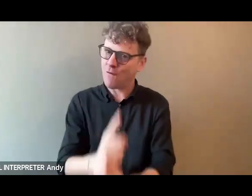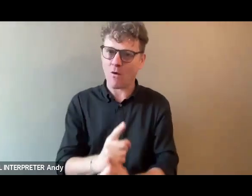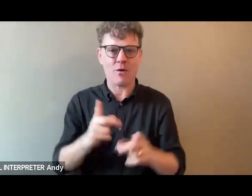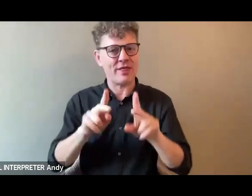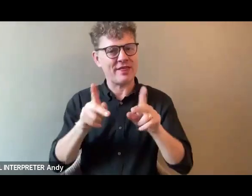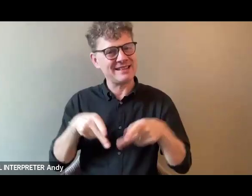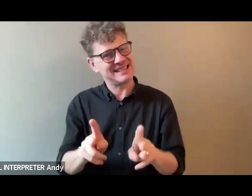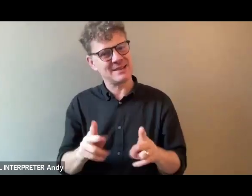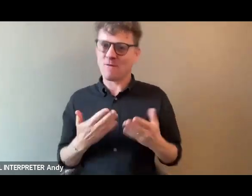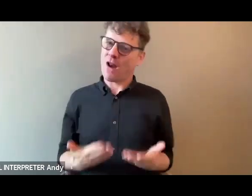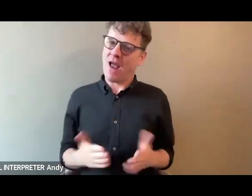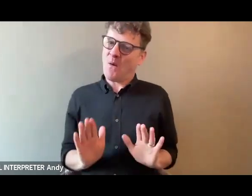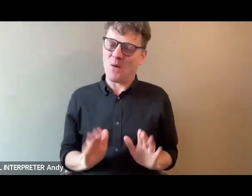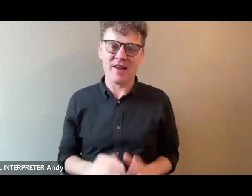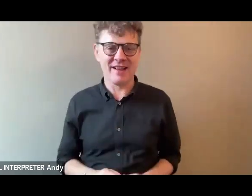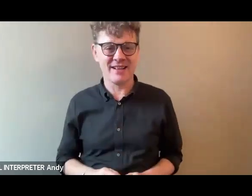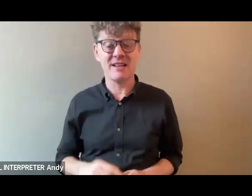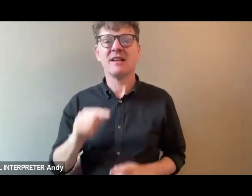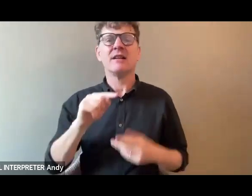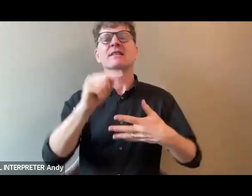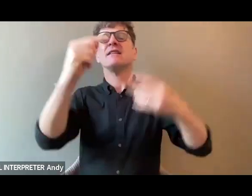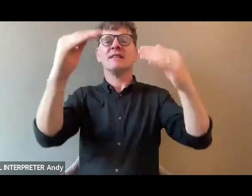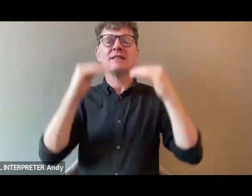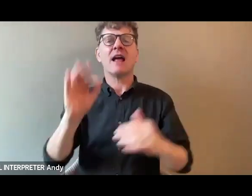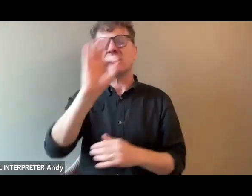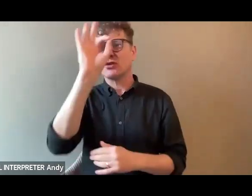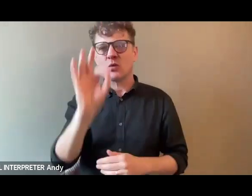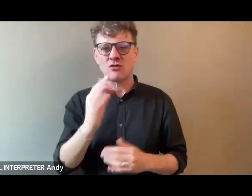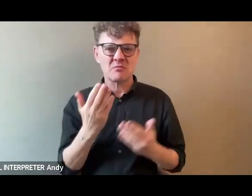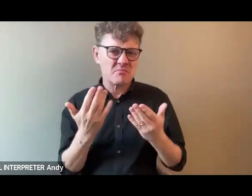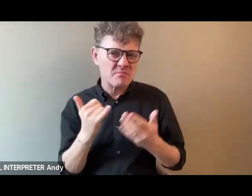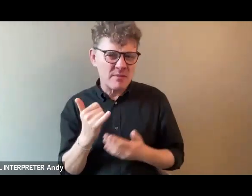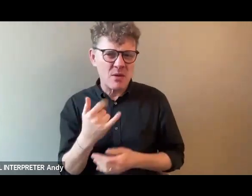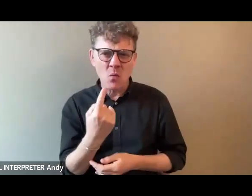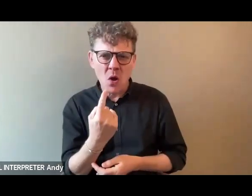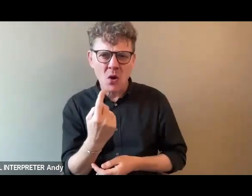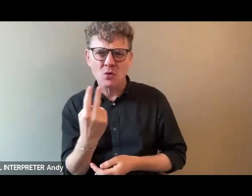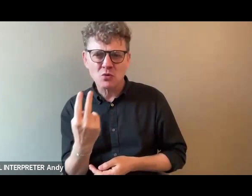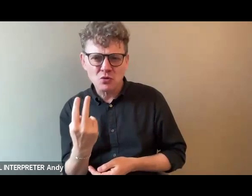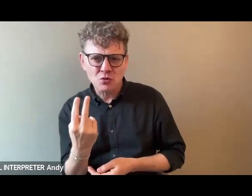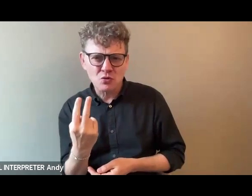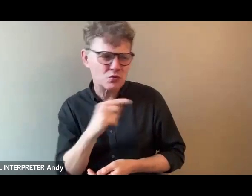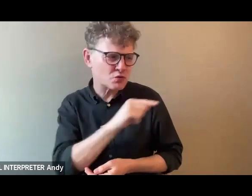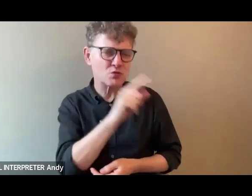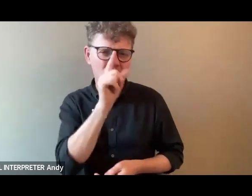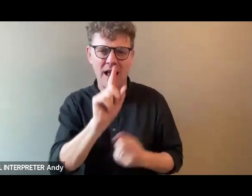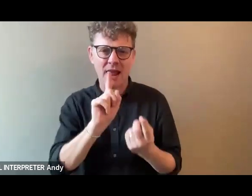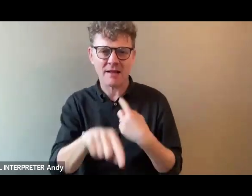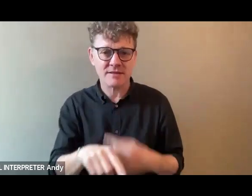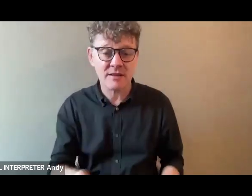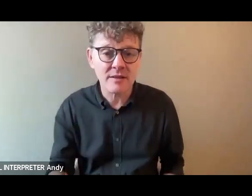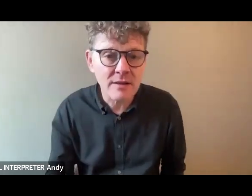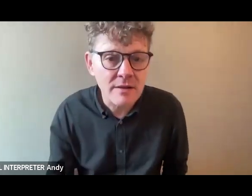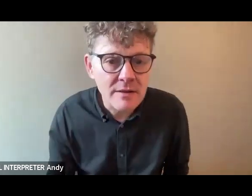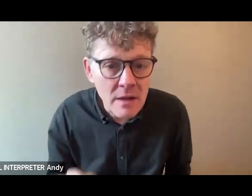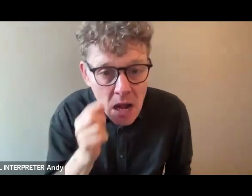least at this moment in time. So this is a question that perhaps there's one or two people maybe more likely to be able to answer this. So it's entirely